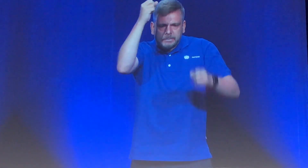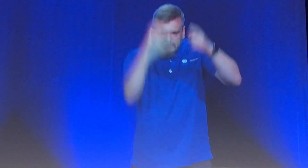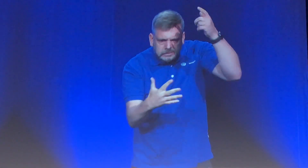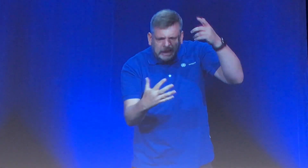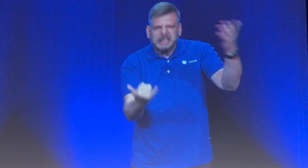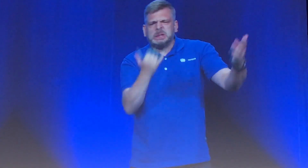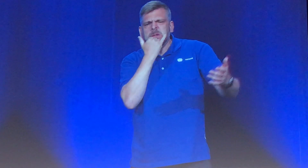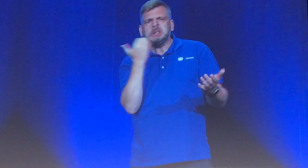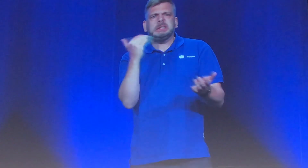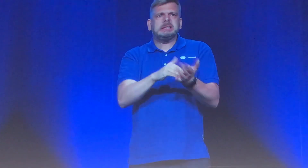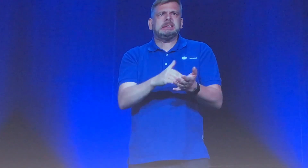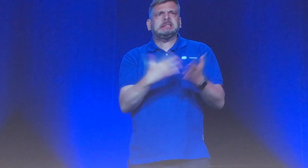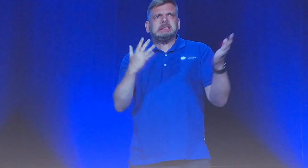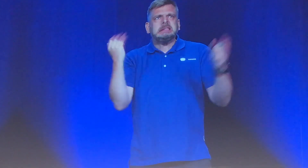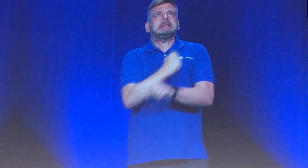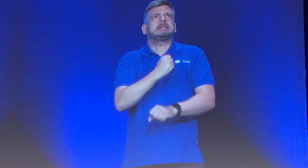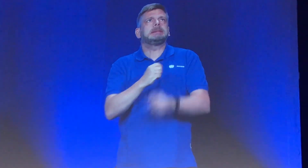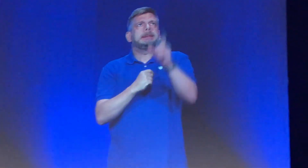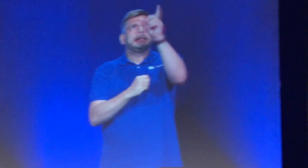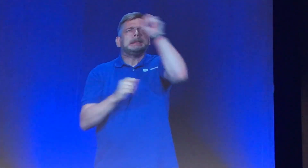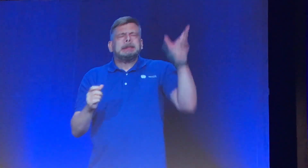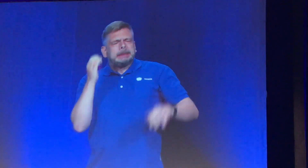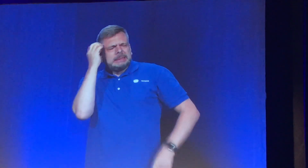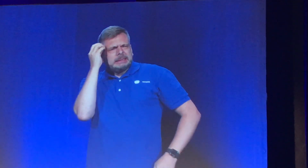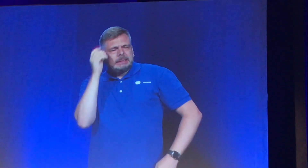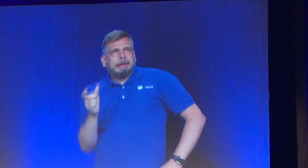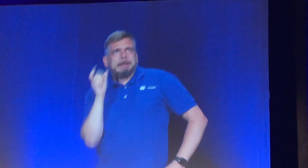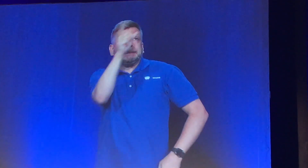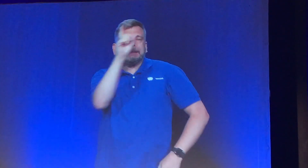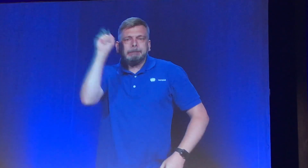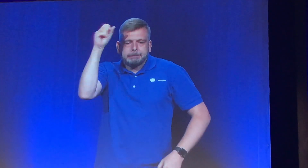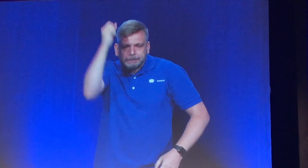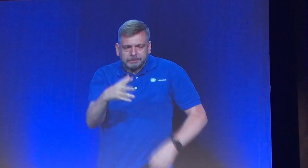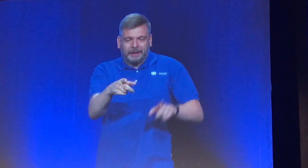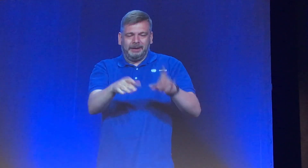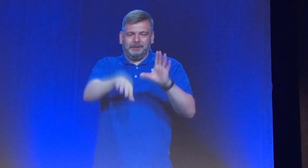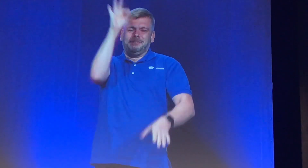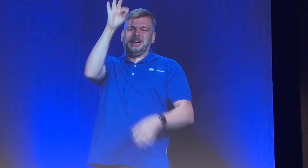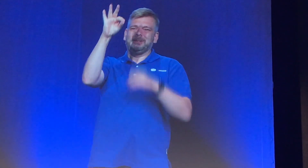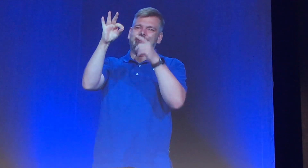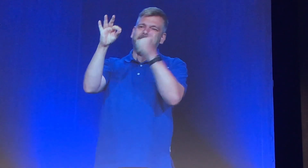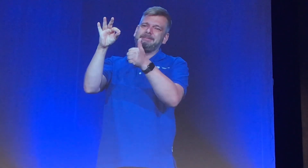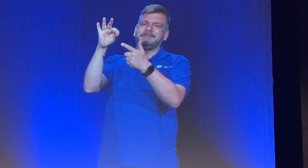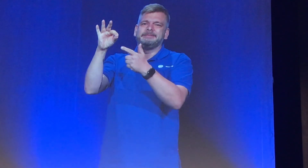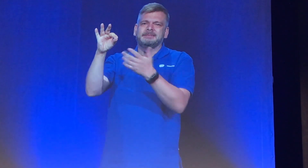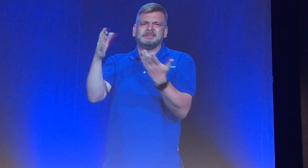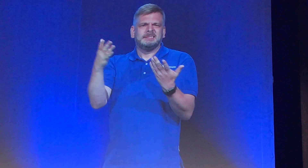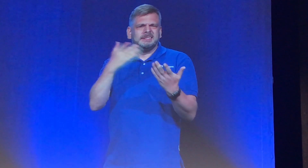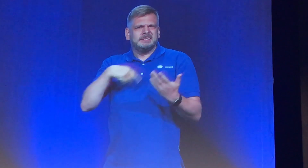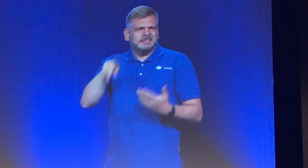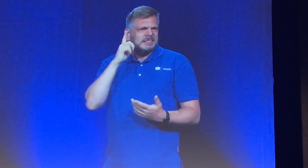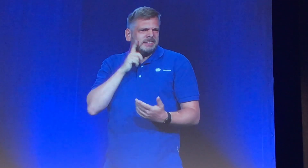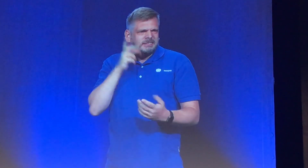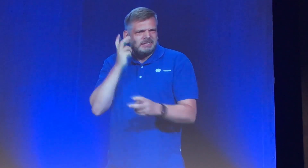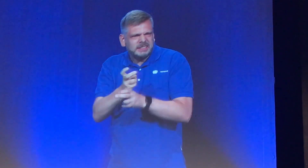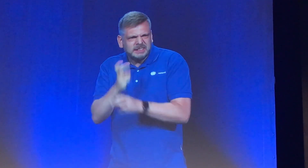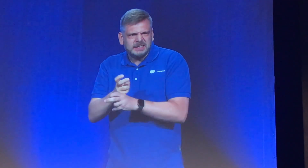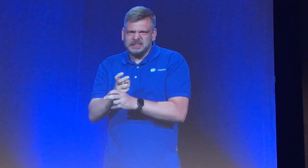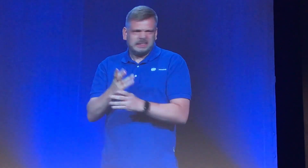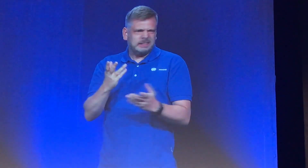YouTube. And you know what it's like when you're searching through YouTube, that you often have to use words, you have to type in a